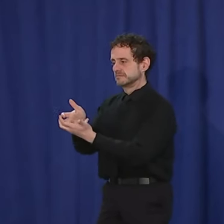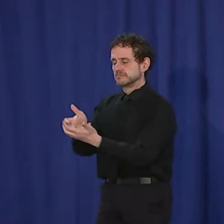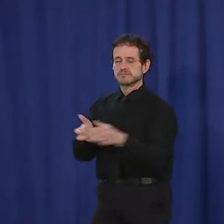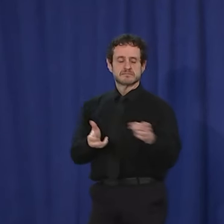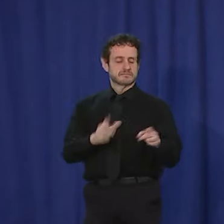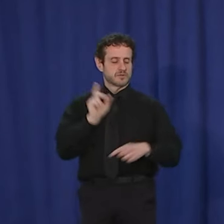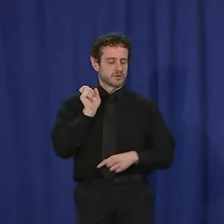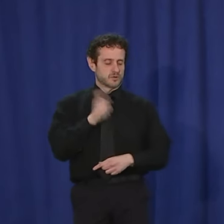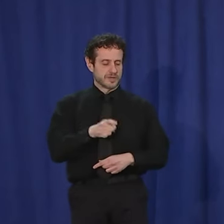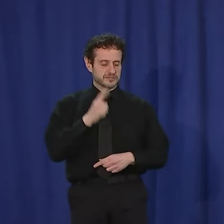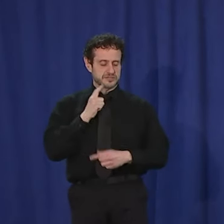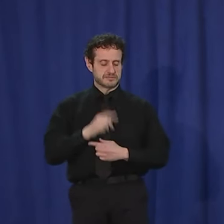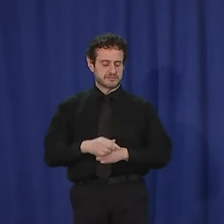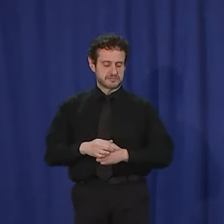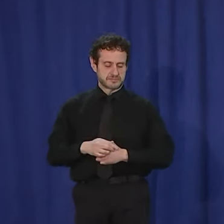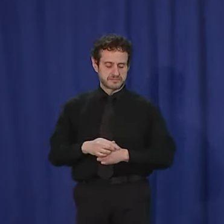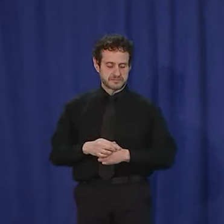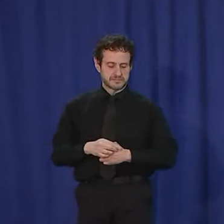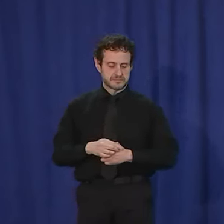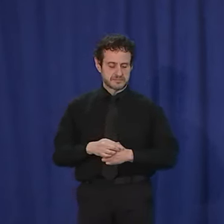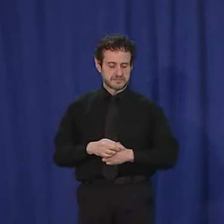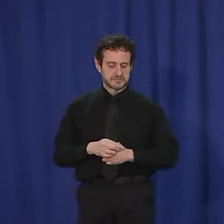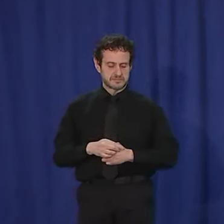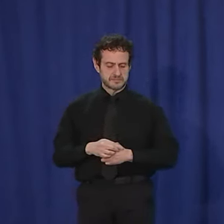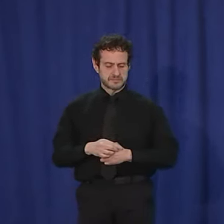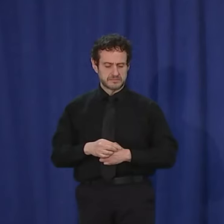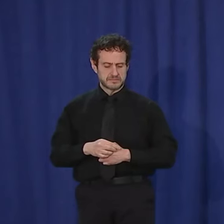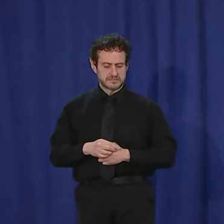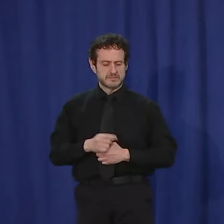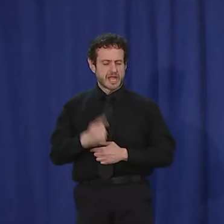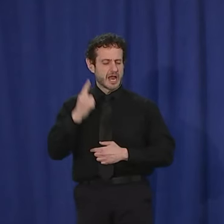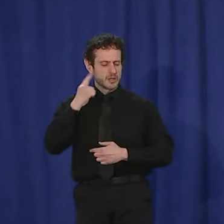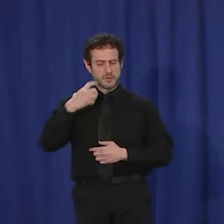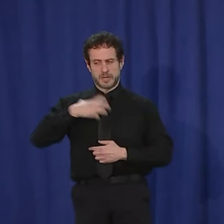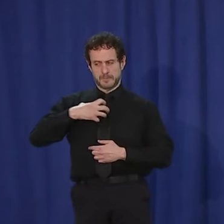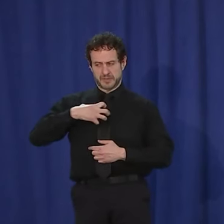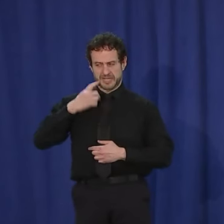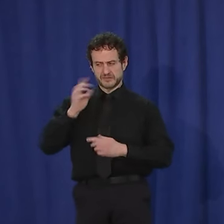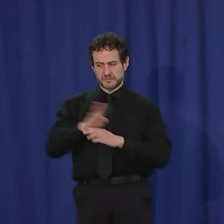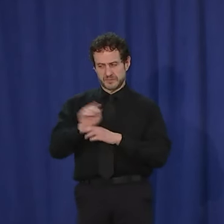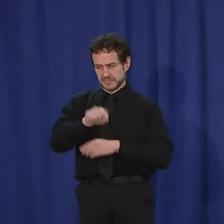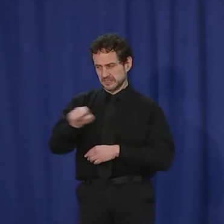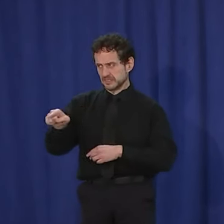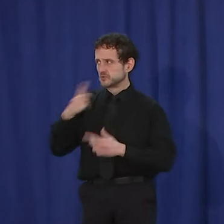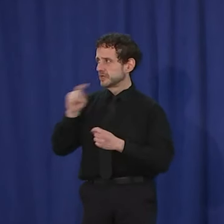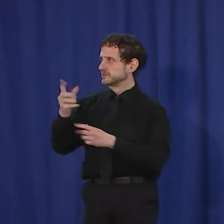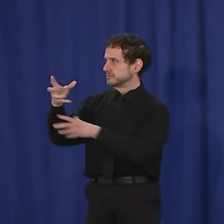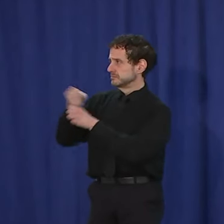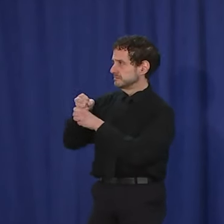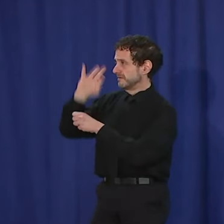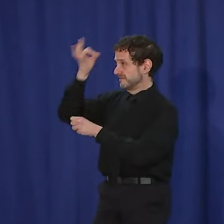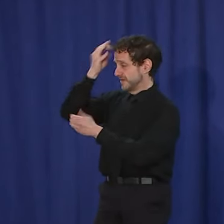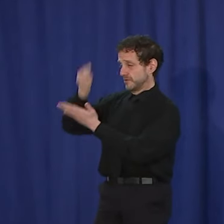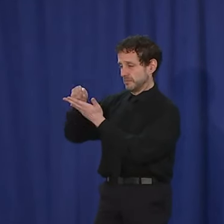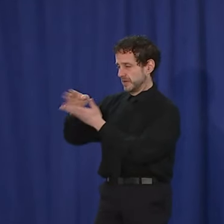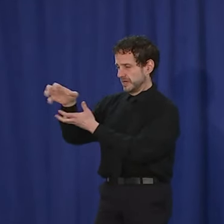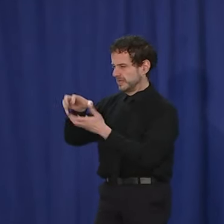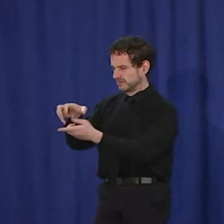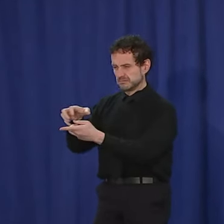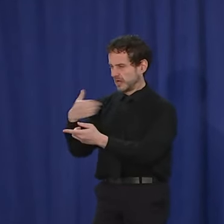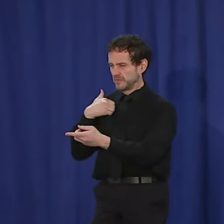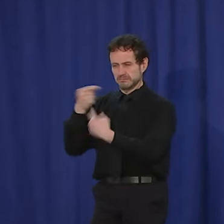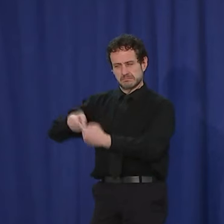Delamore. Are officials getting any complaints from businesses trying to get relief from federal packages? Also, how are